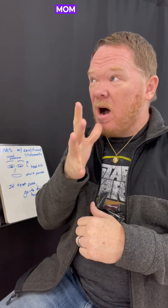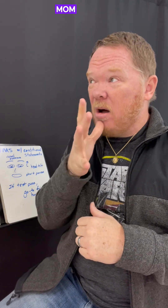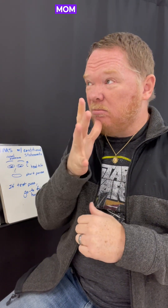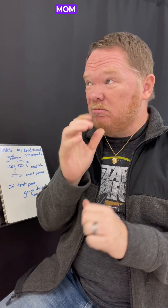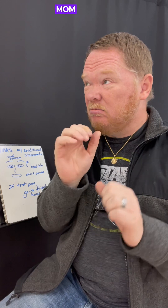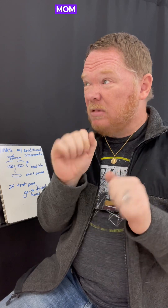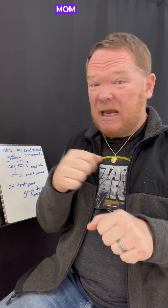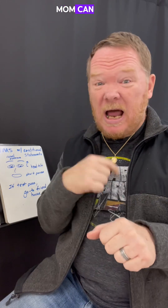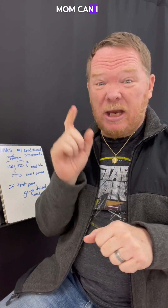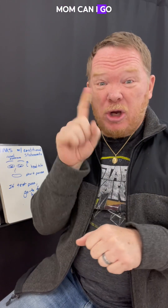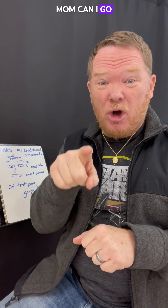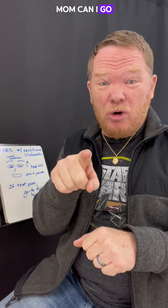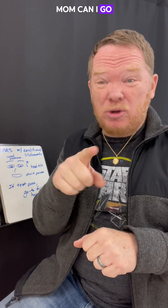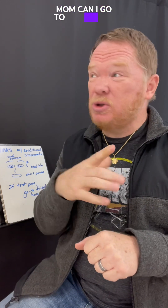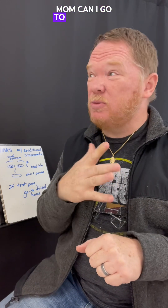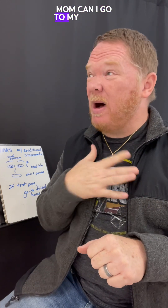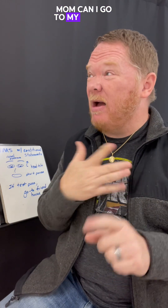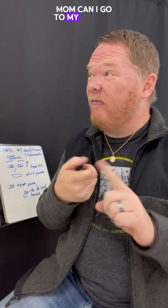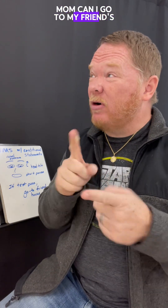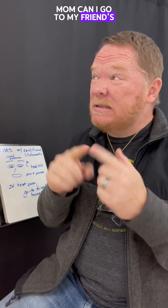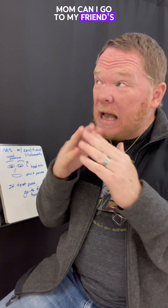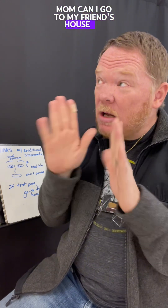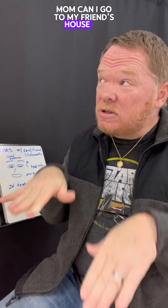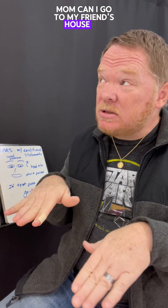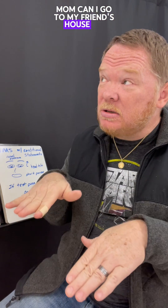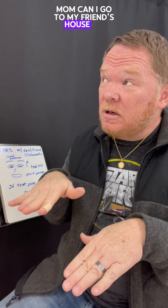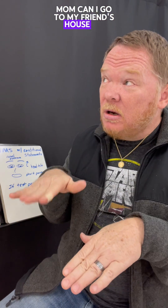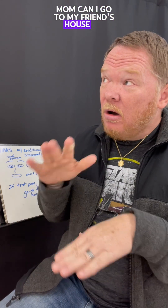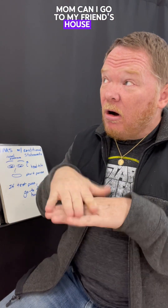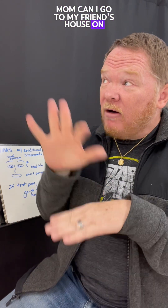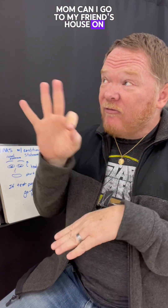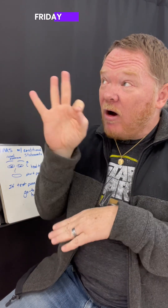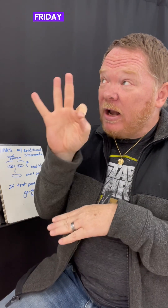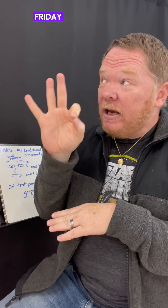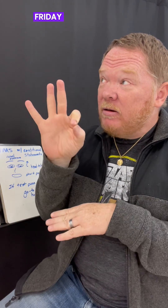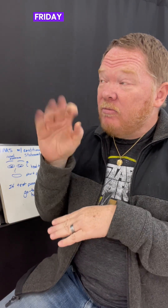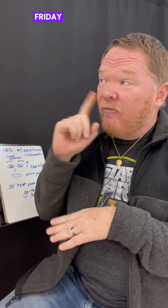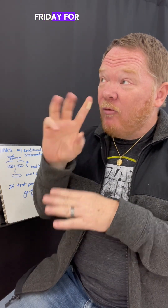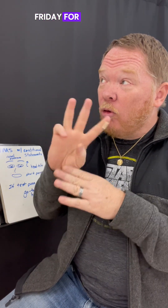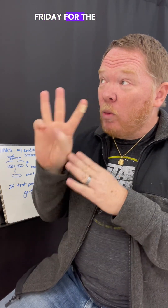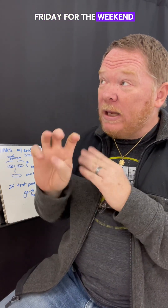Mom, can I go to my friend's house on Friday for the weekend?